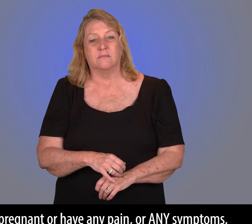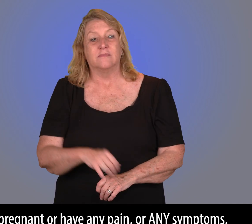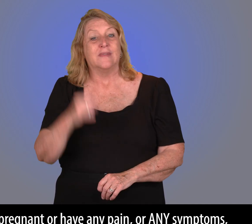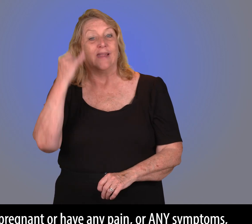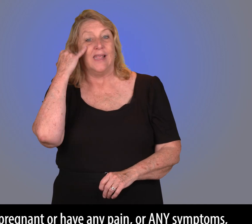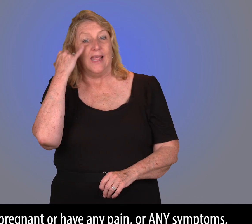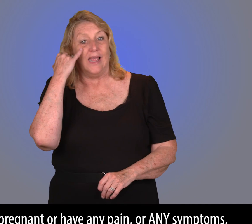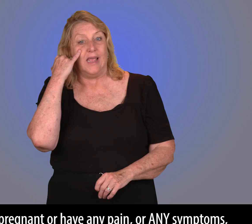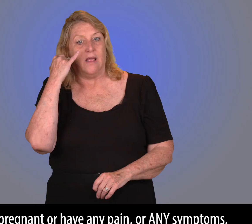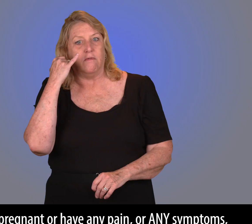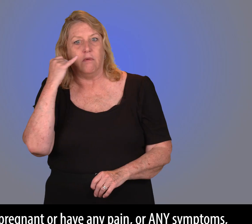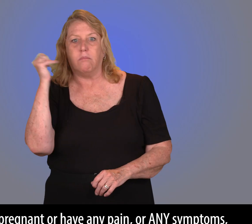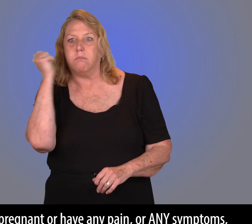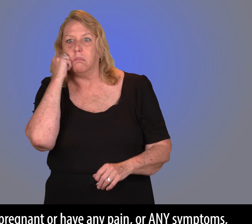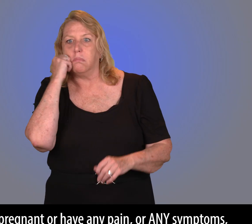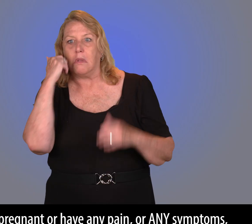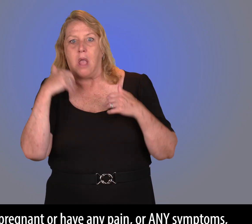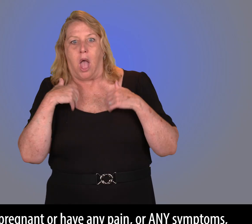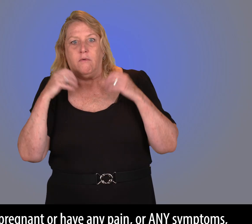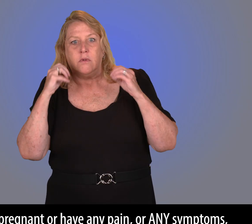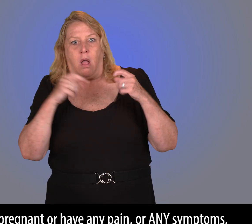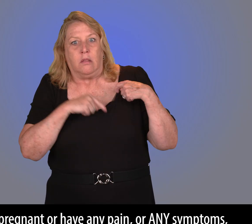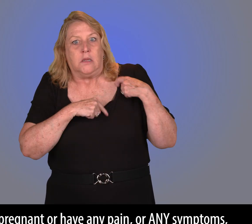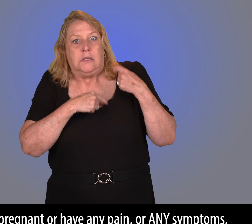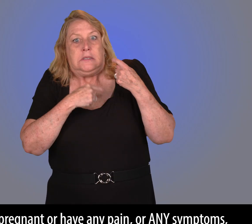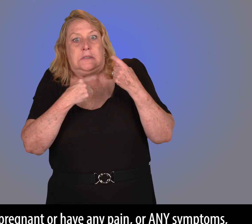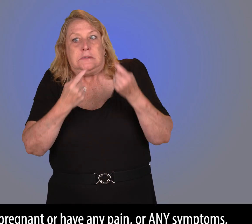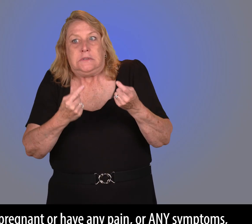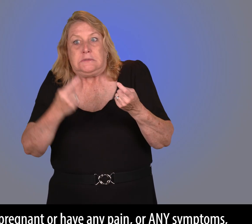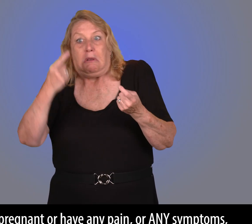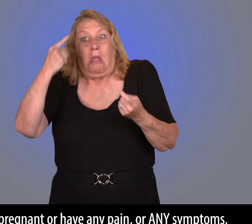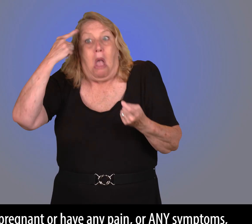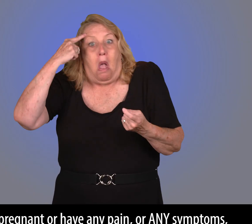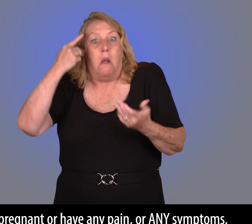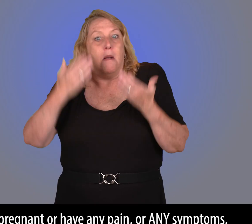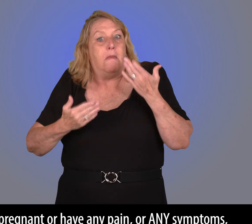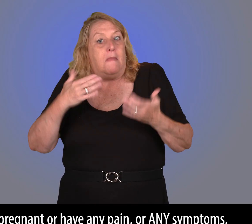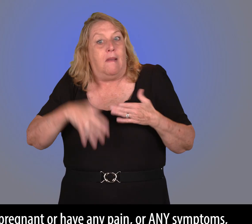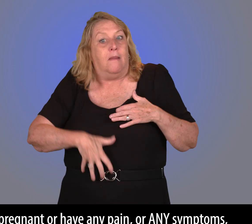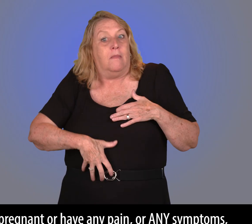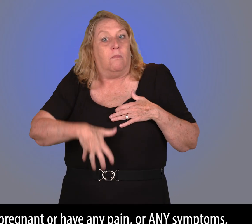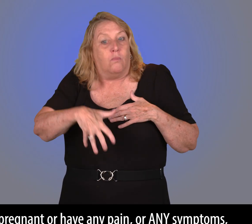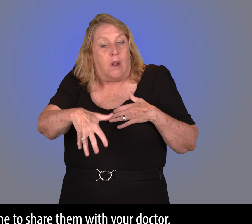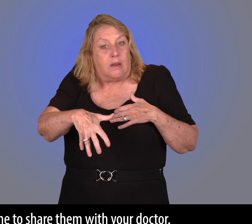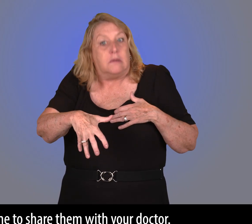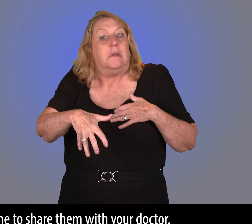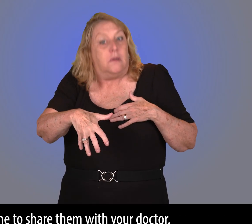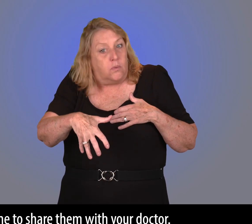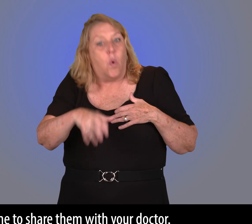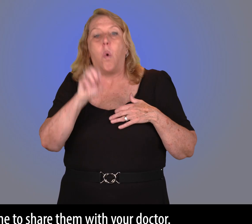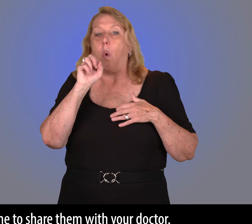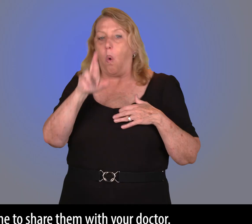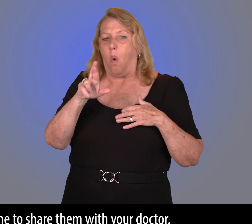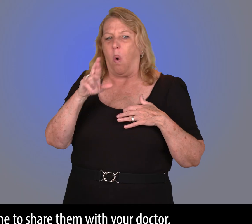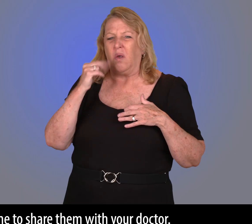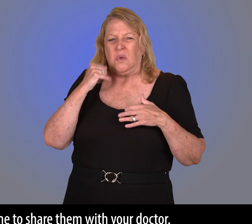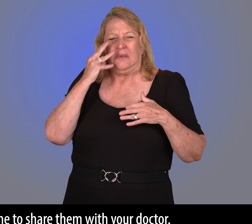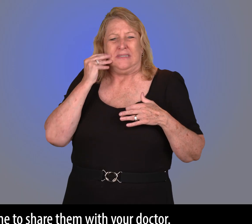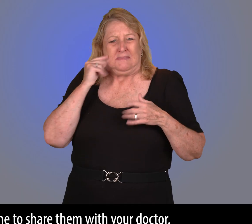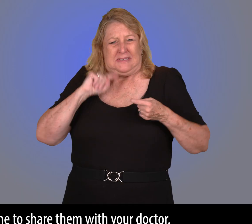If you think you could be pregnant or have any pain or any symptoms, now is the time to share them with your doctor.